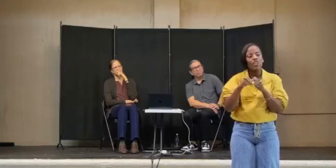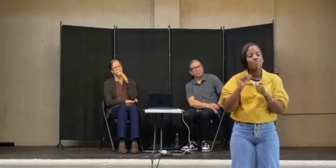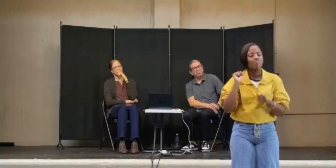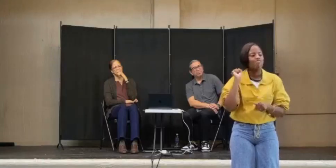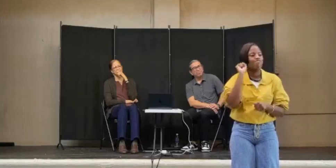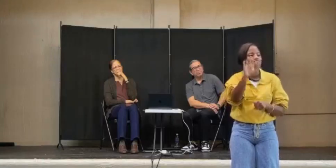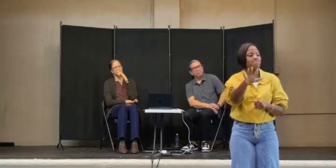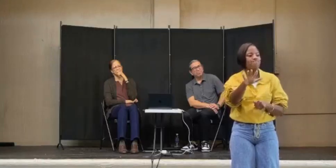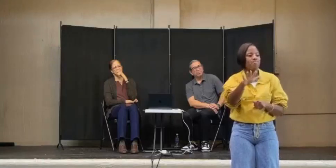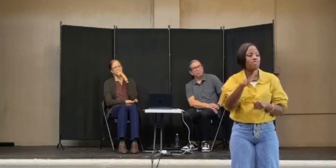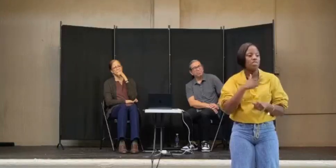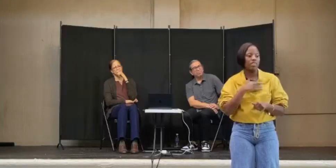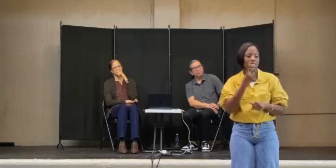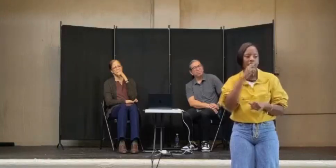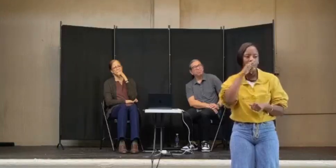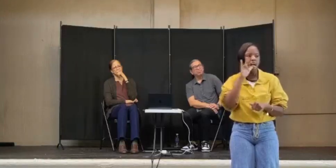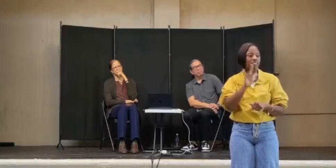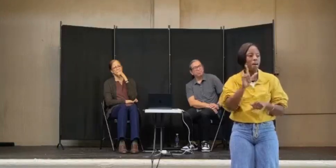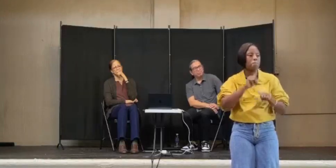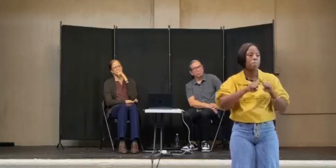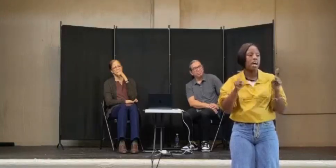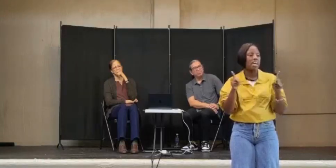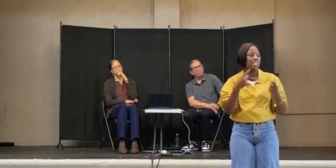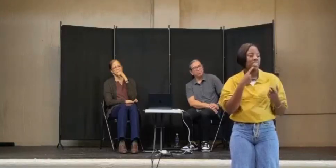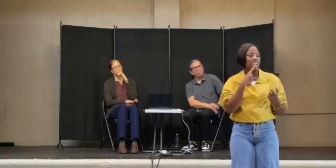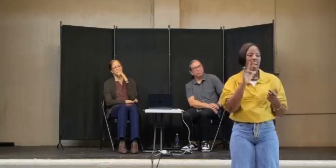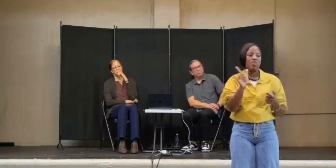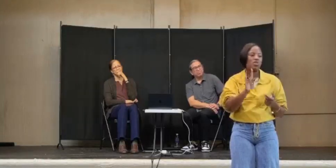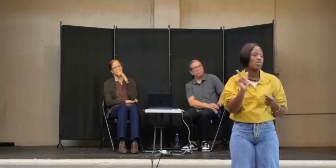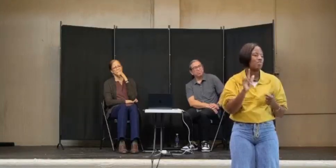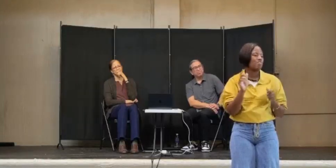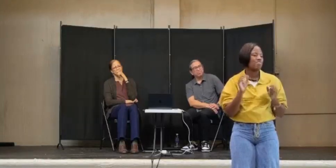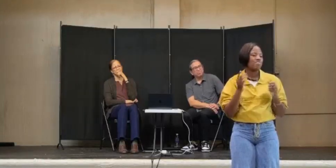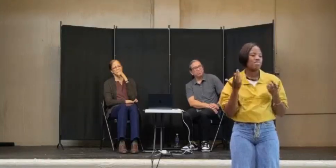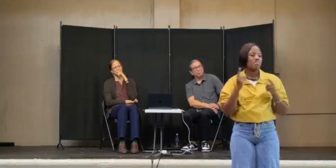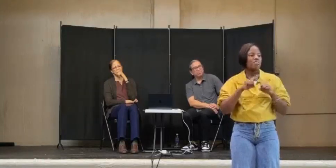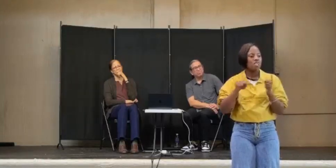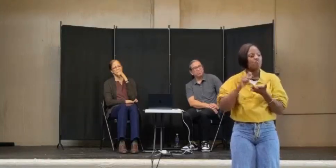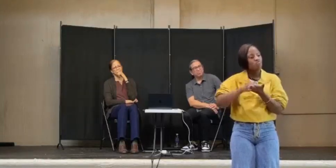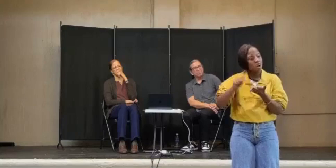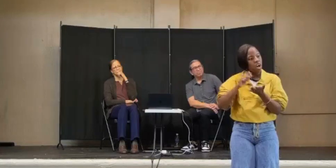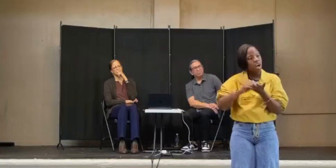feel like I wanted to write a letter and send that. And tell my kids that I love them.